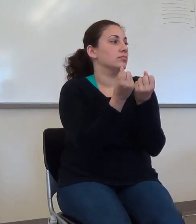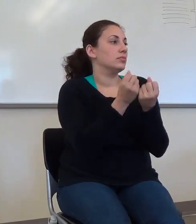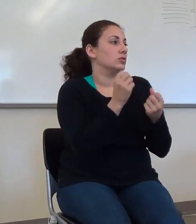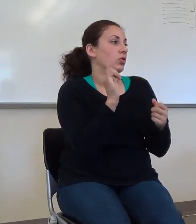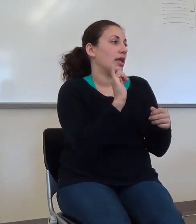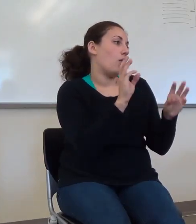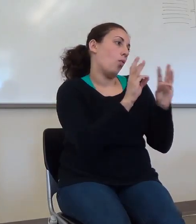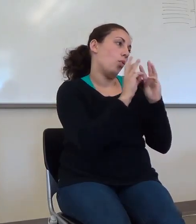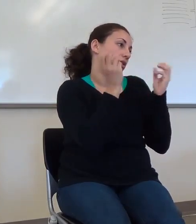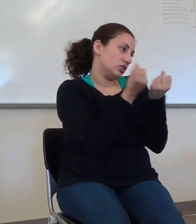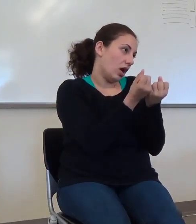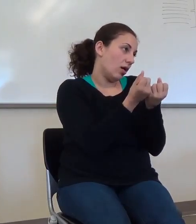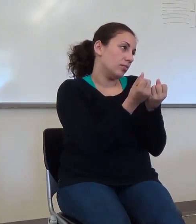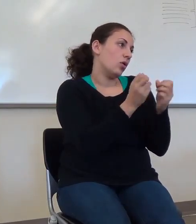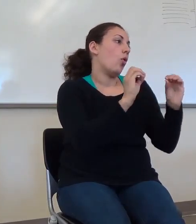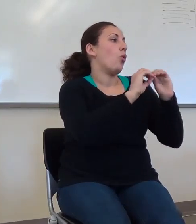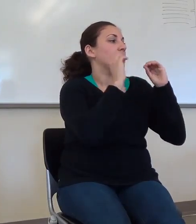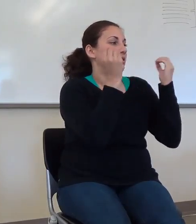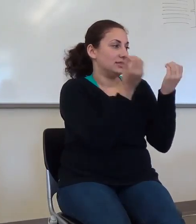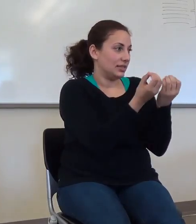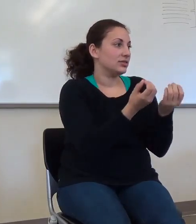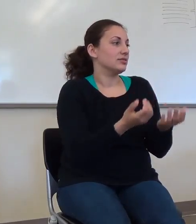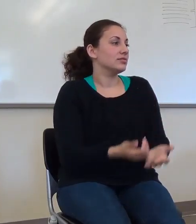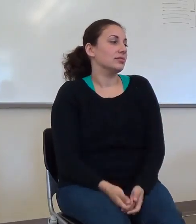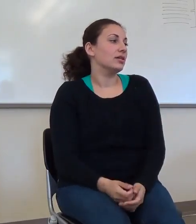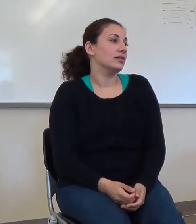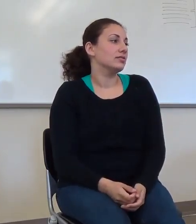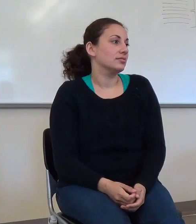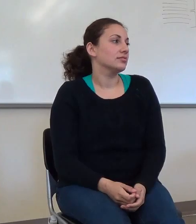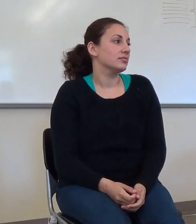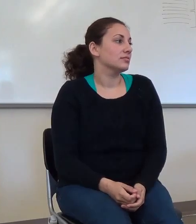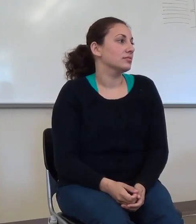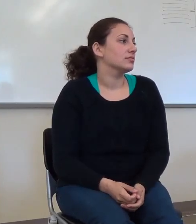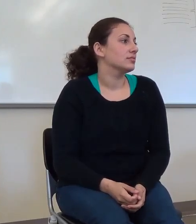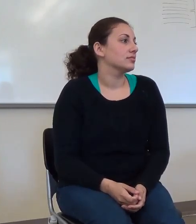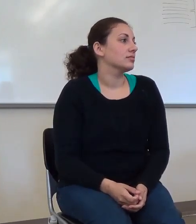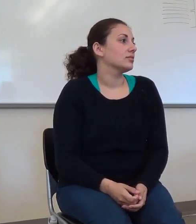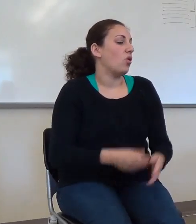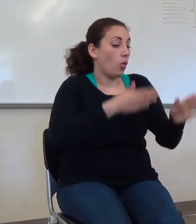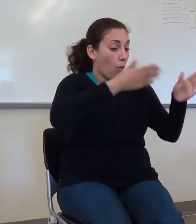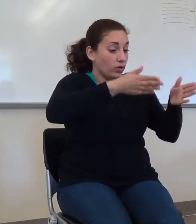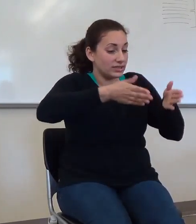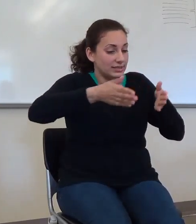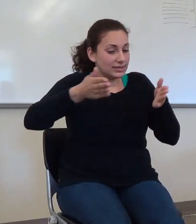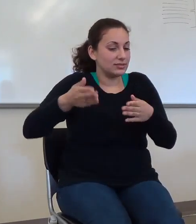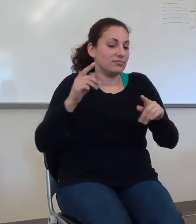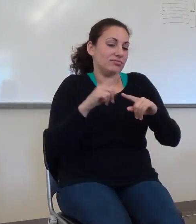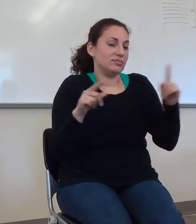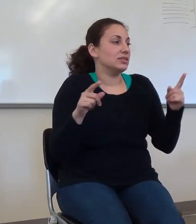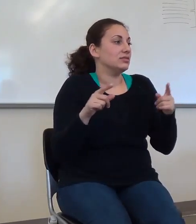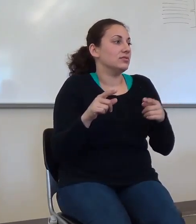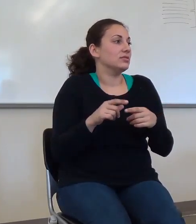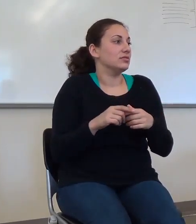No. No. So there's one example, and that looks like a pretty big chunk of the paragraph is one